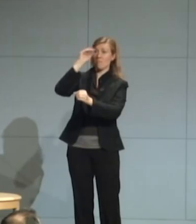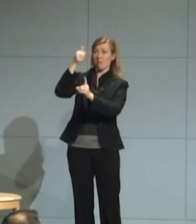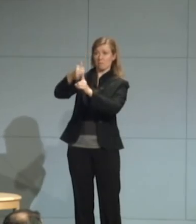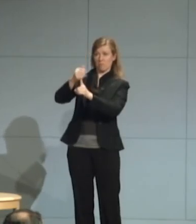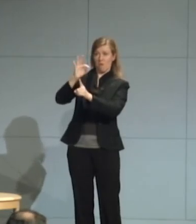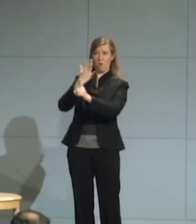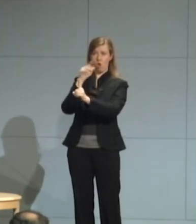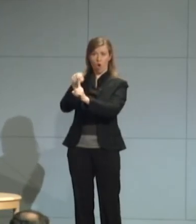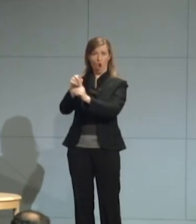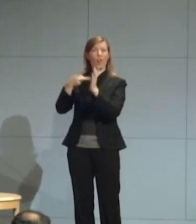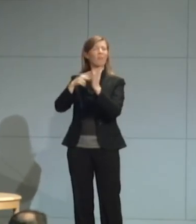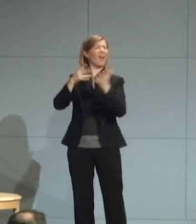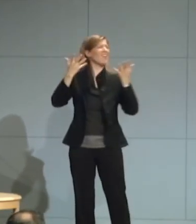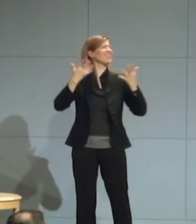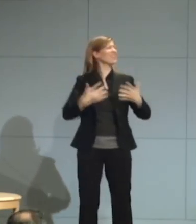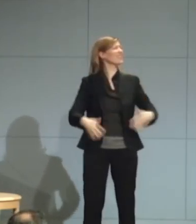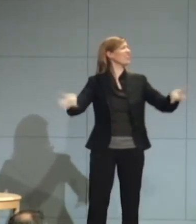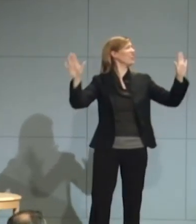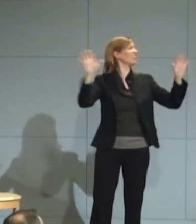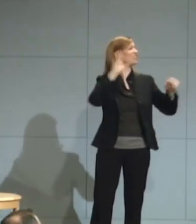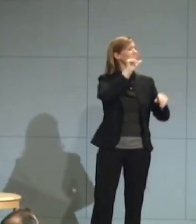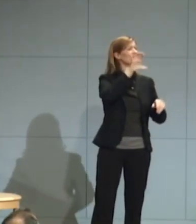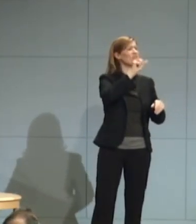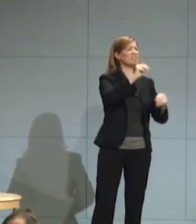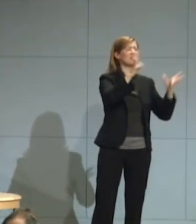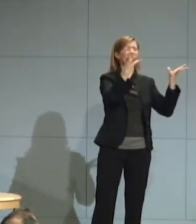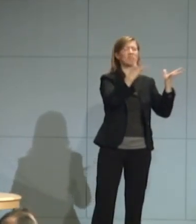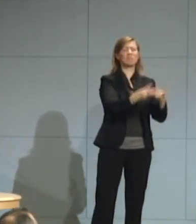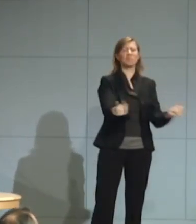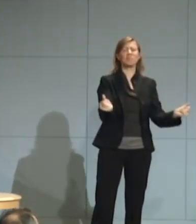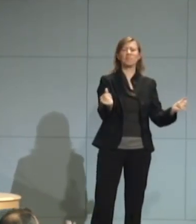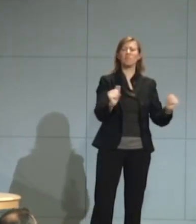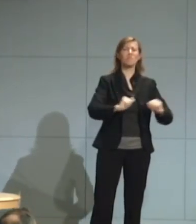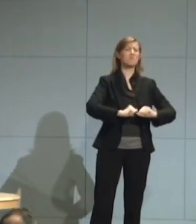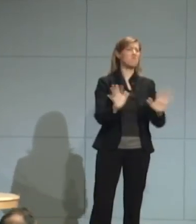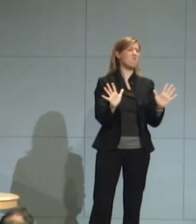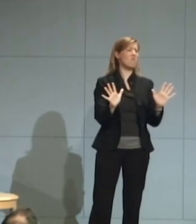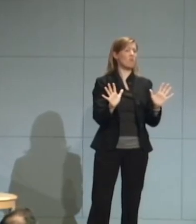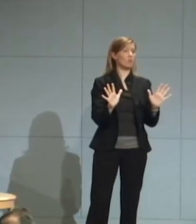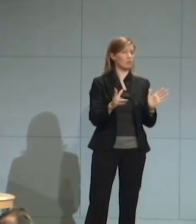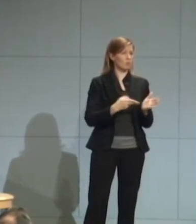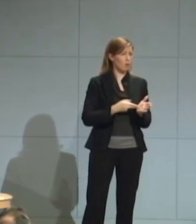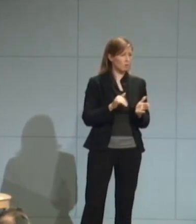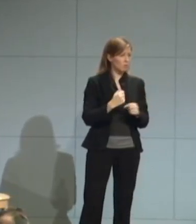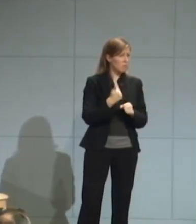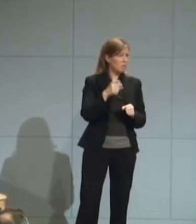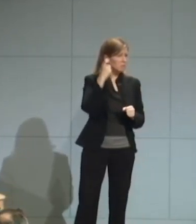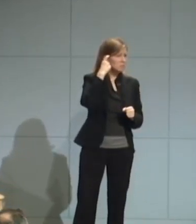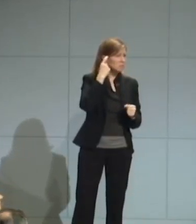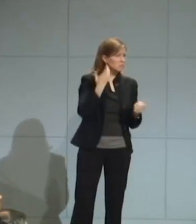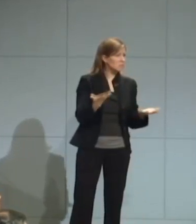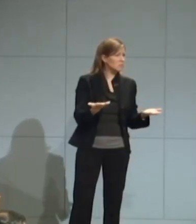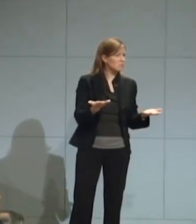believe that this new multicultural, multiracial, very different America from the one that